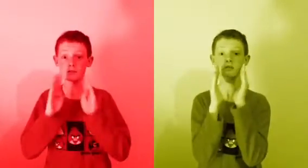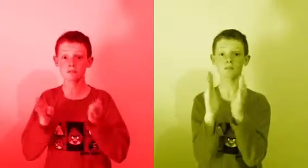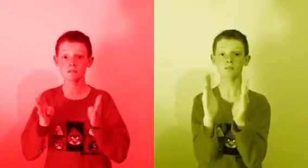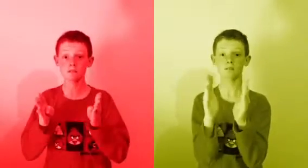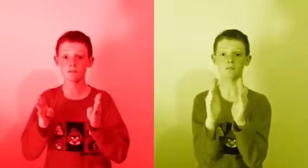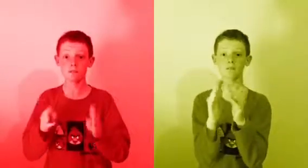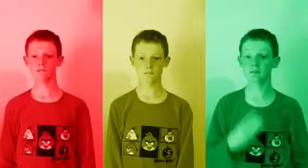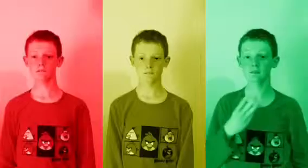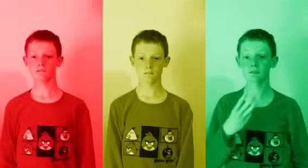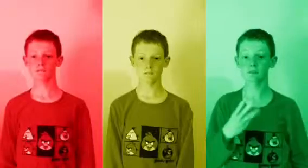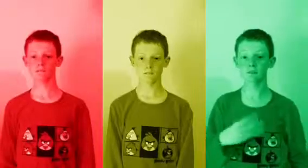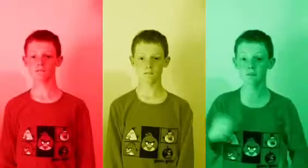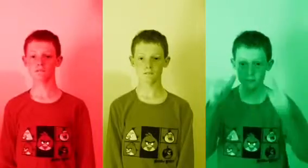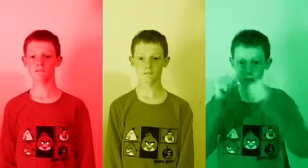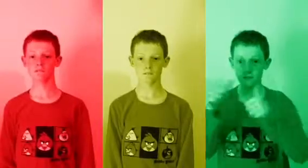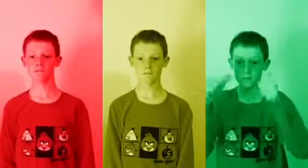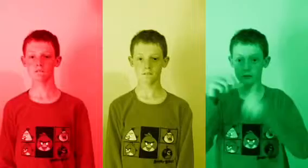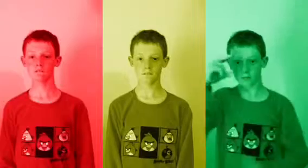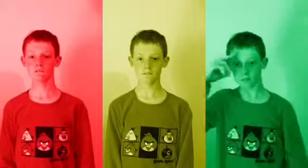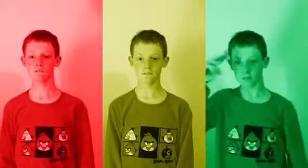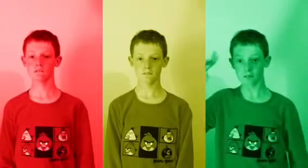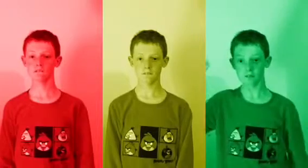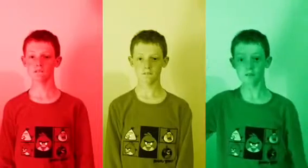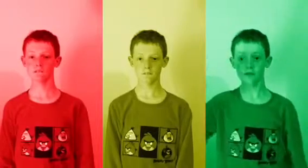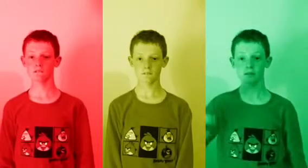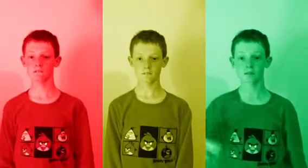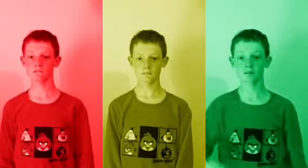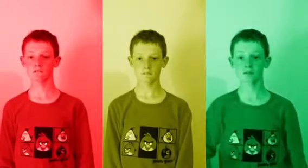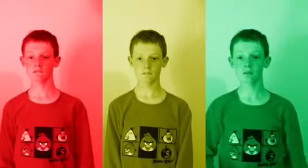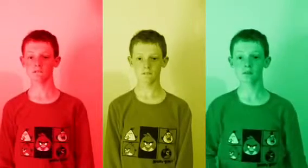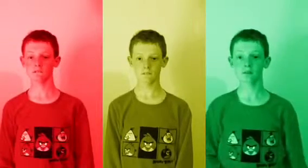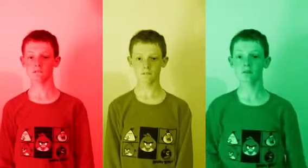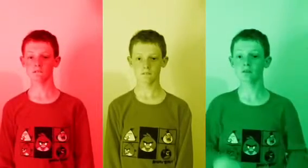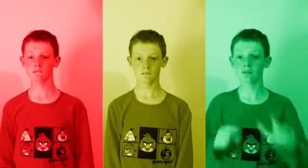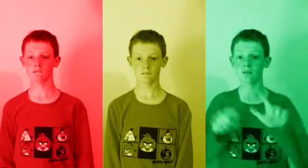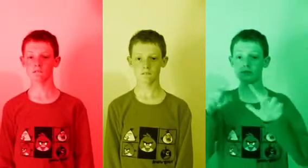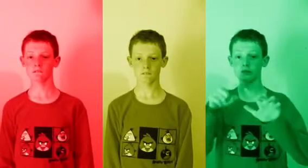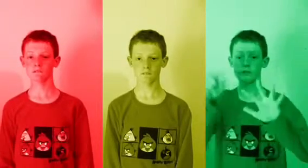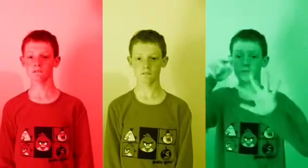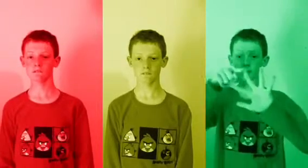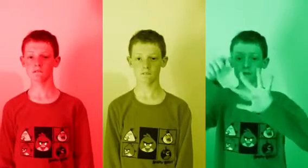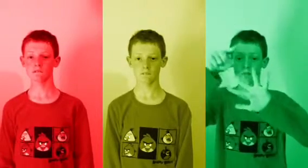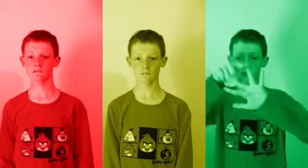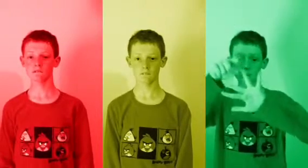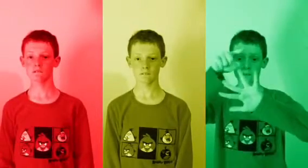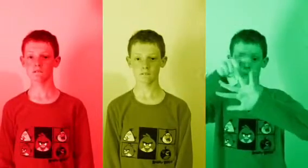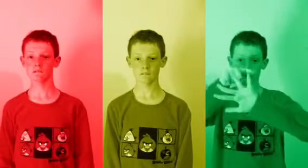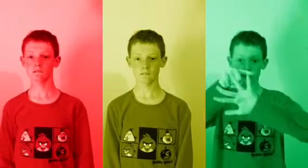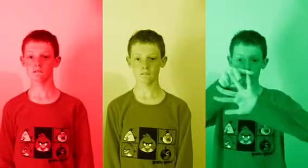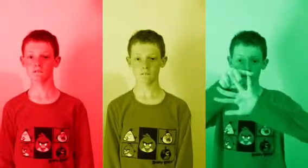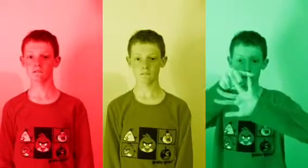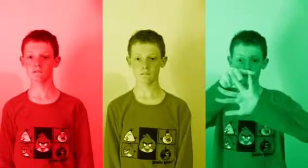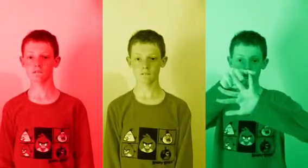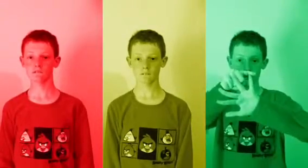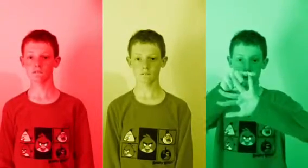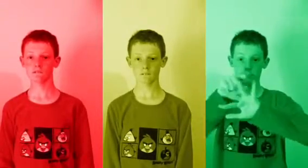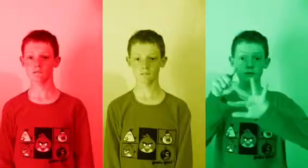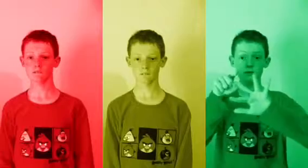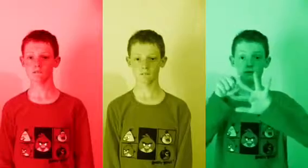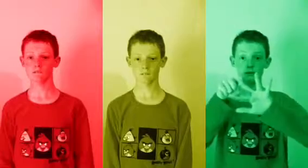what a hoot, three owls named each of the vowels, I-I-O-U,